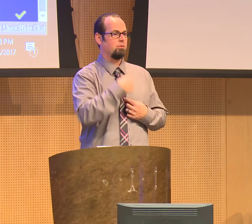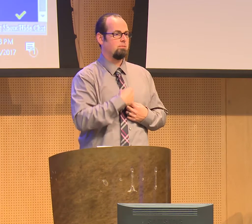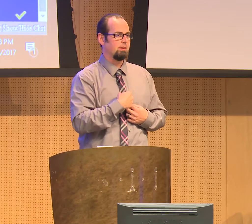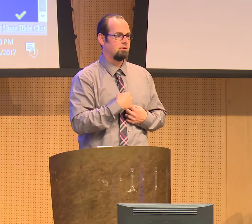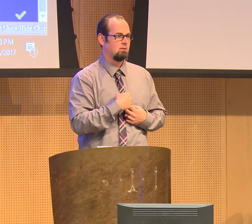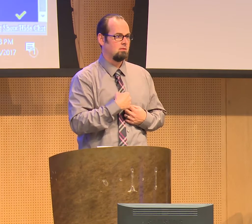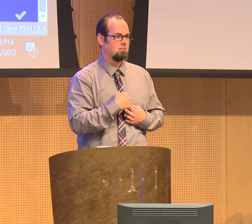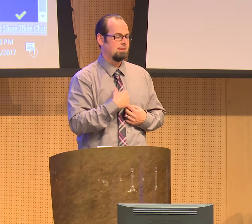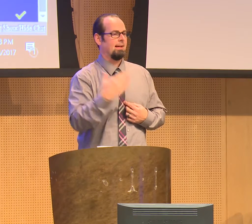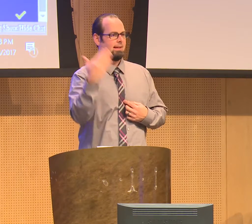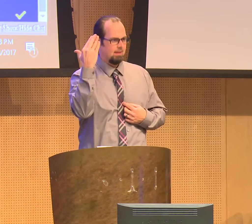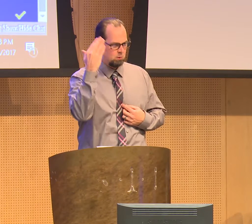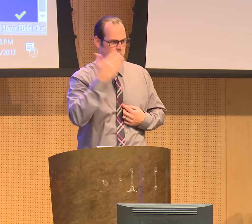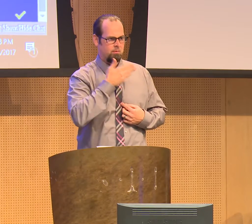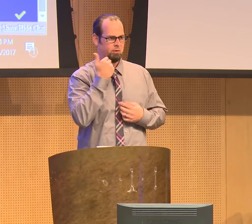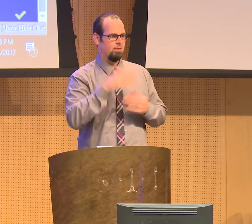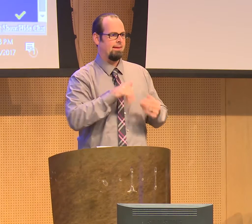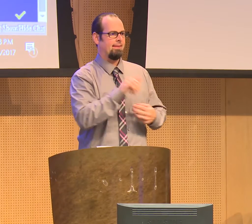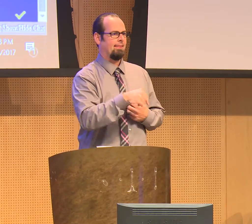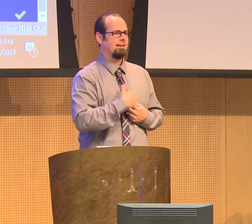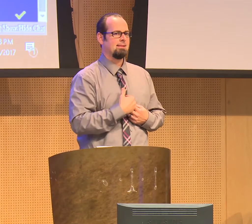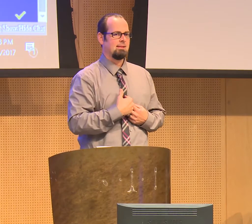work myself. I knew myself better than that.